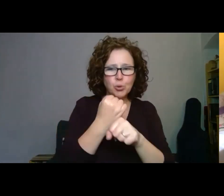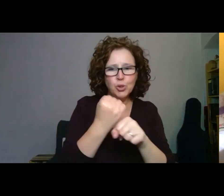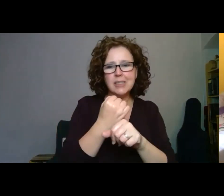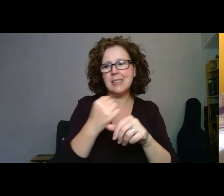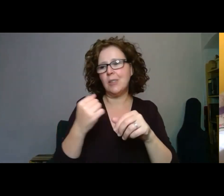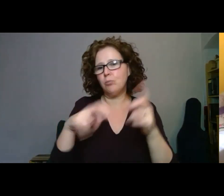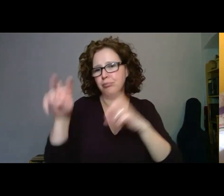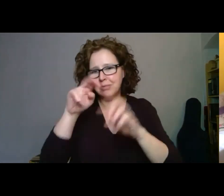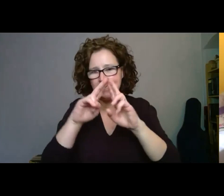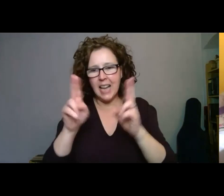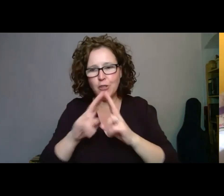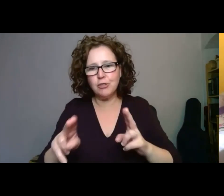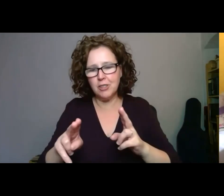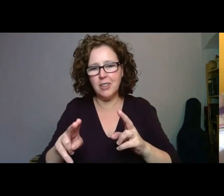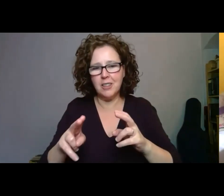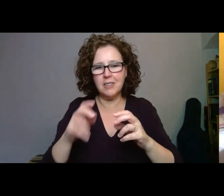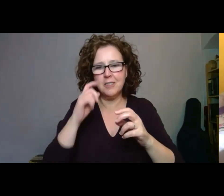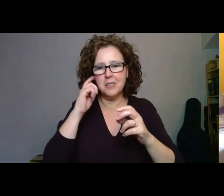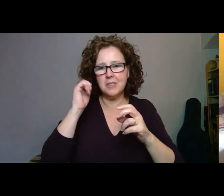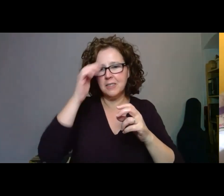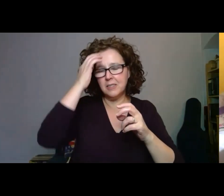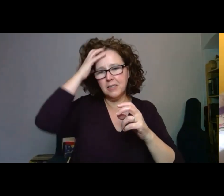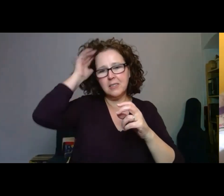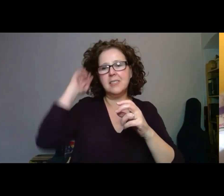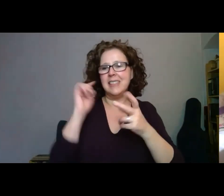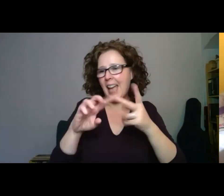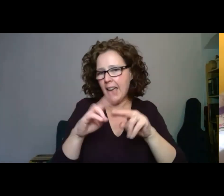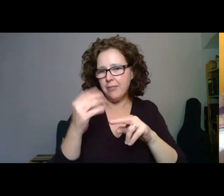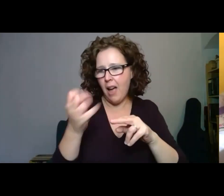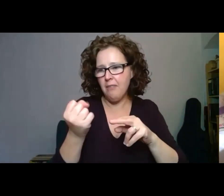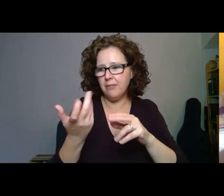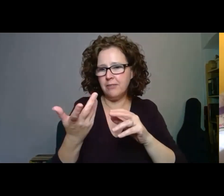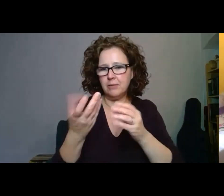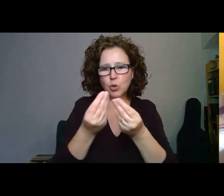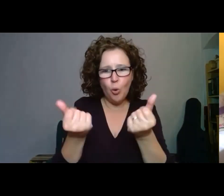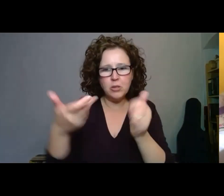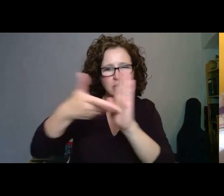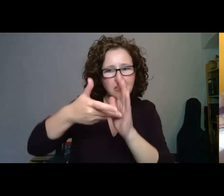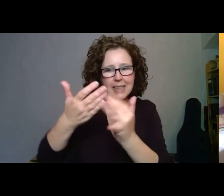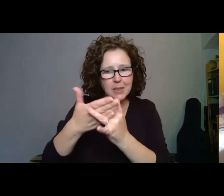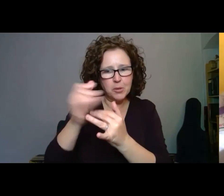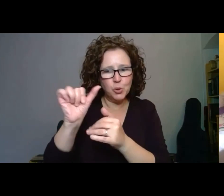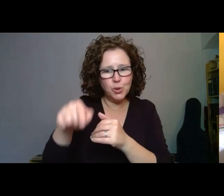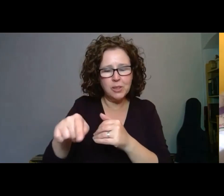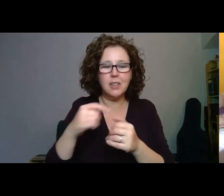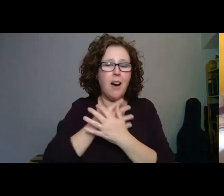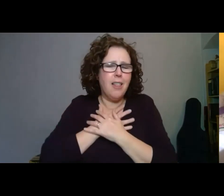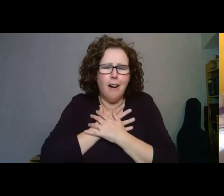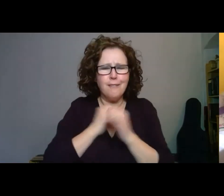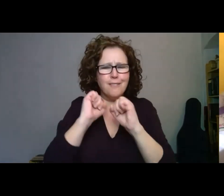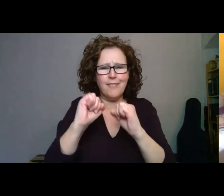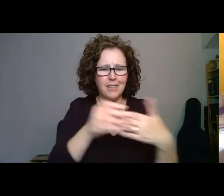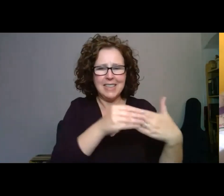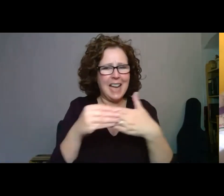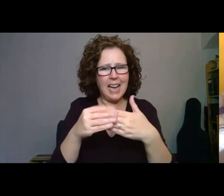internationally pieces that have the resources embedded. I love guide dogs, and I